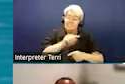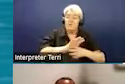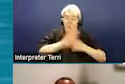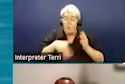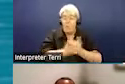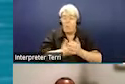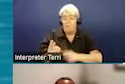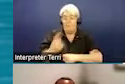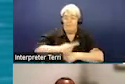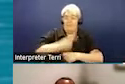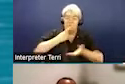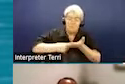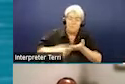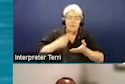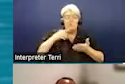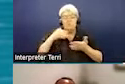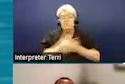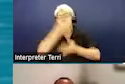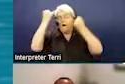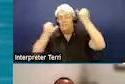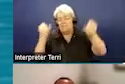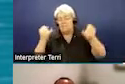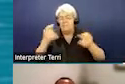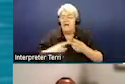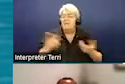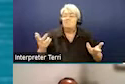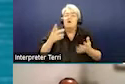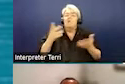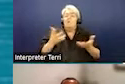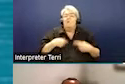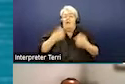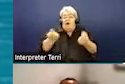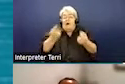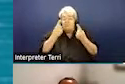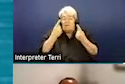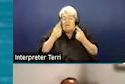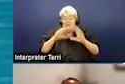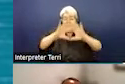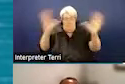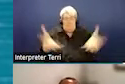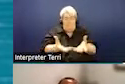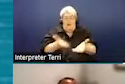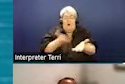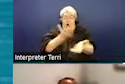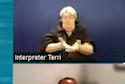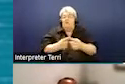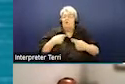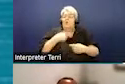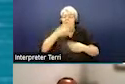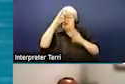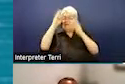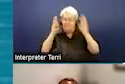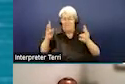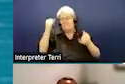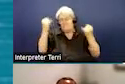on innovations. And it's an understanding of the obvious, and that is we are an innovative society, but it does indeed require us